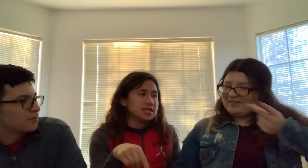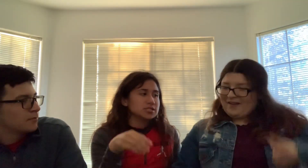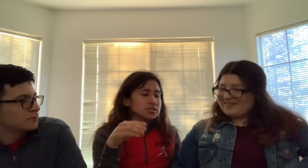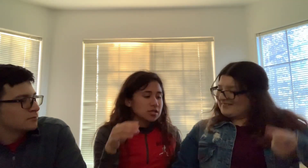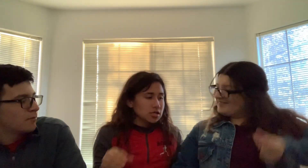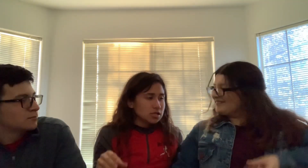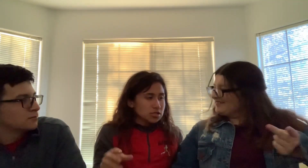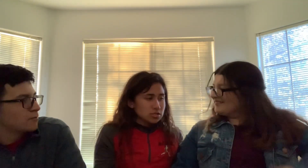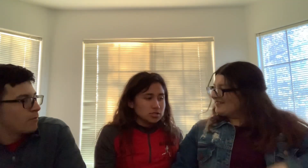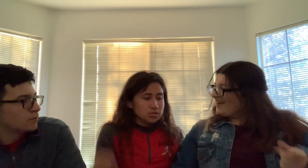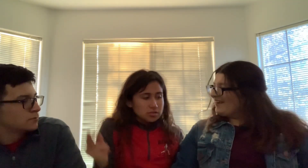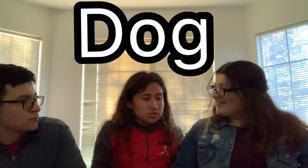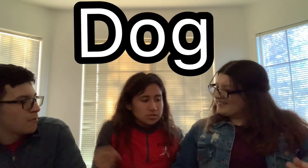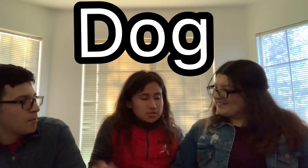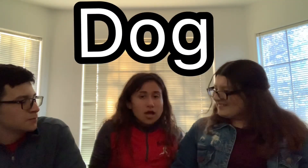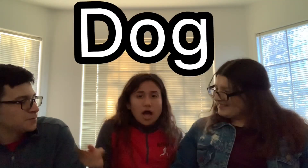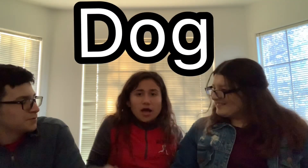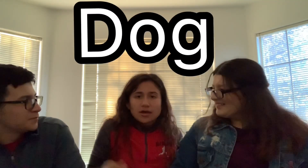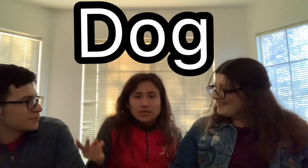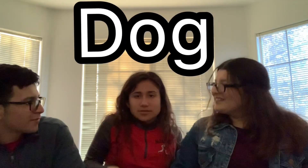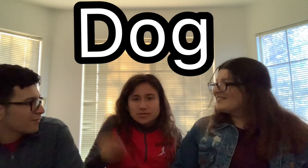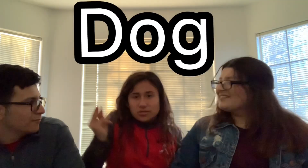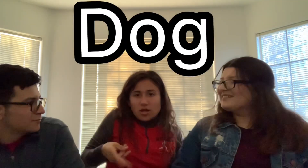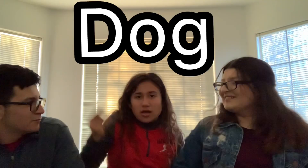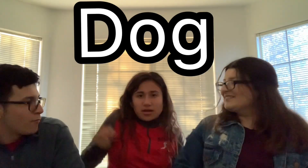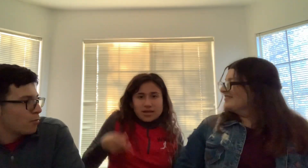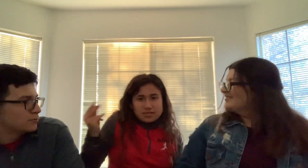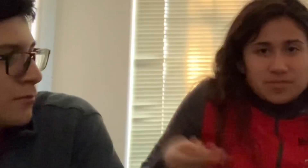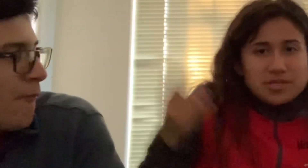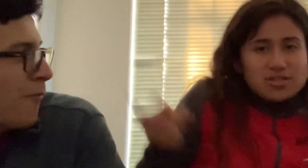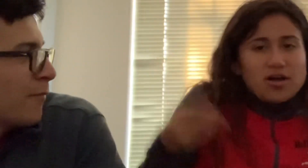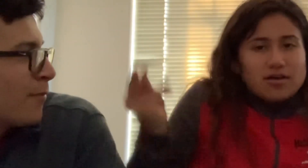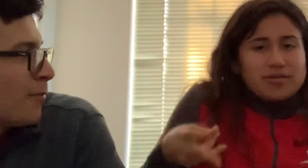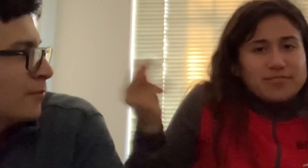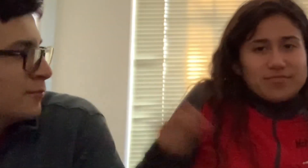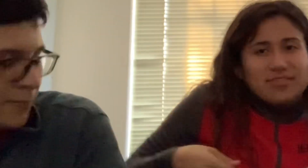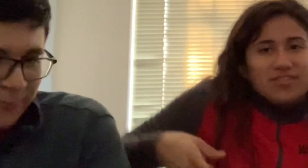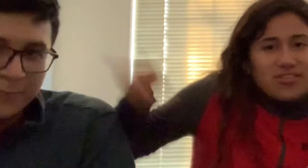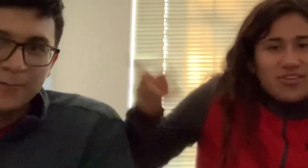means dog. Dog, guys. This means dog. Dog.